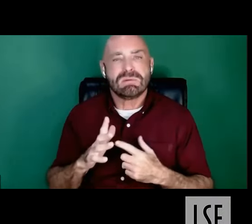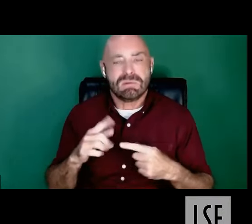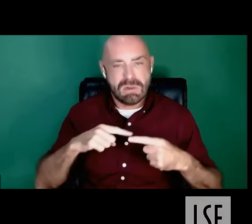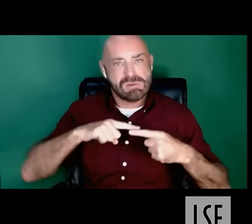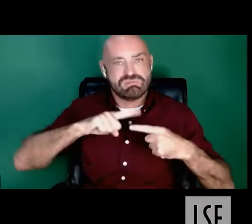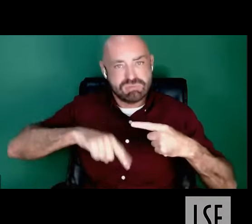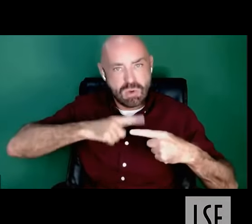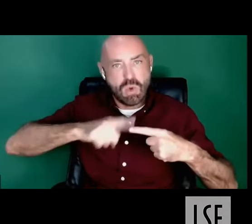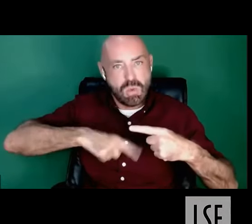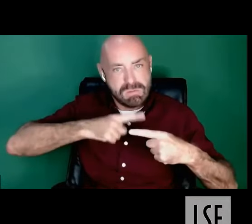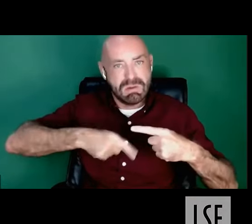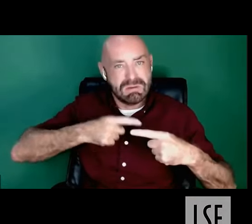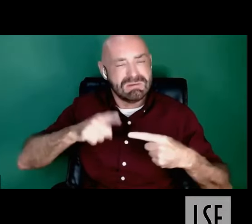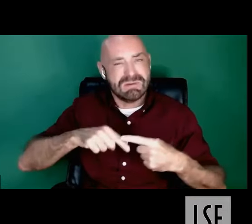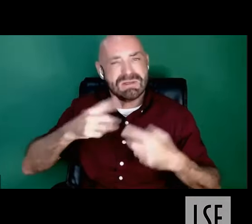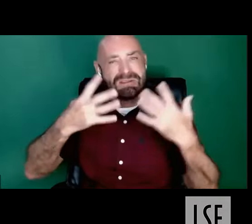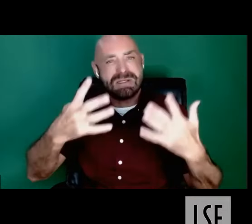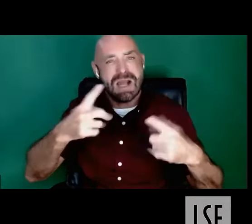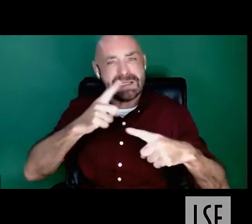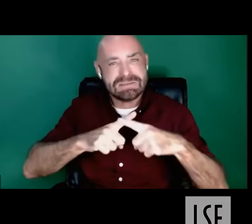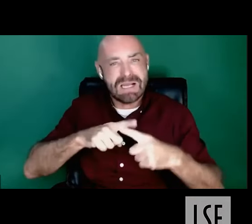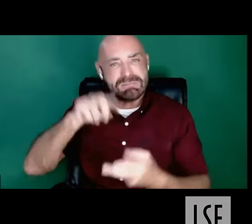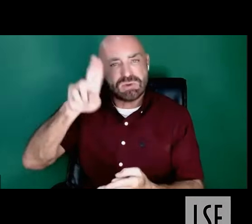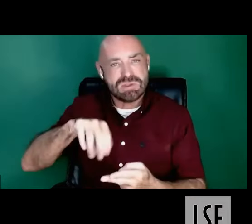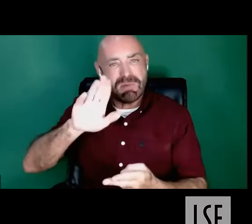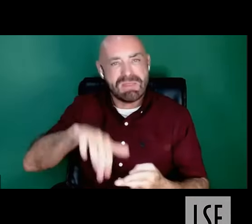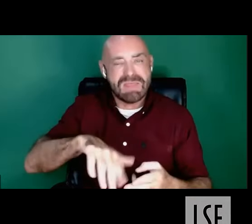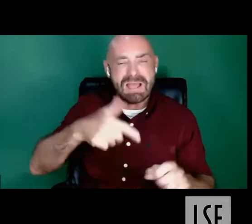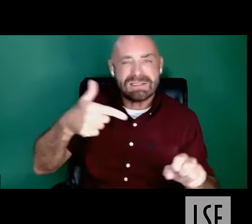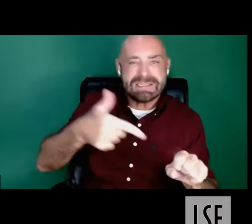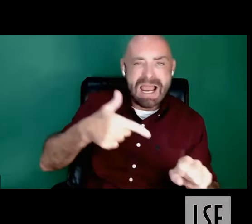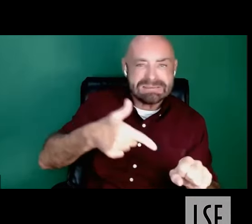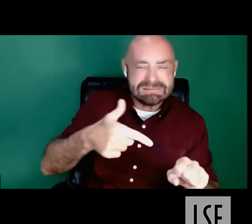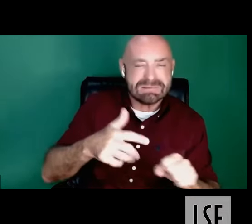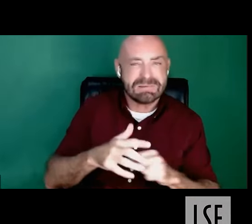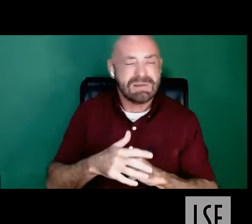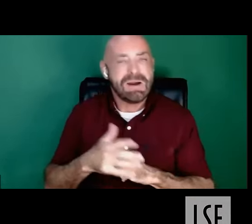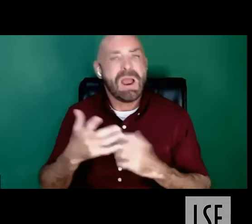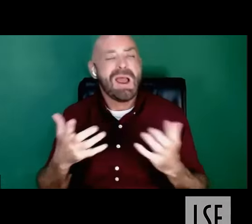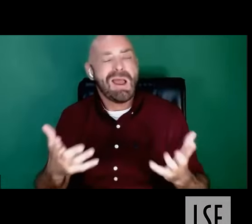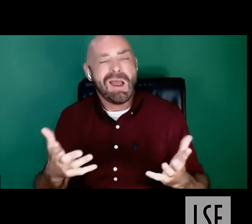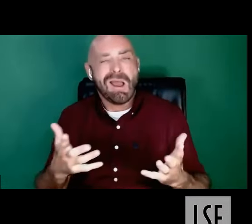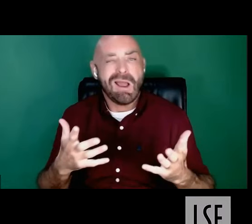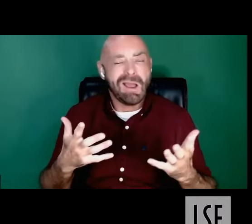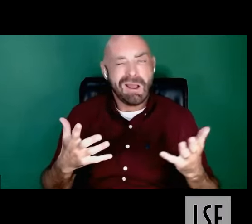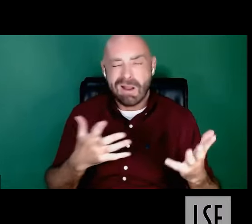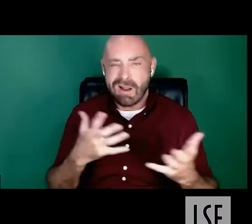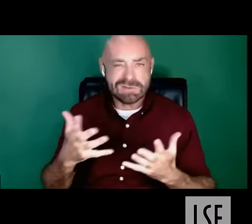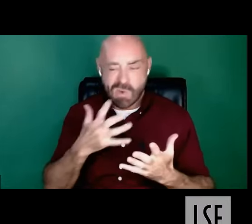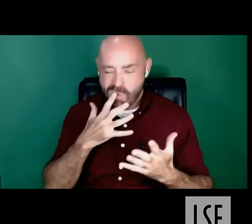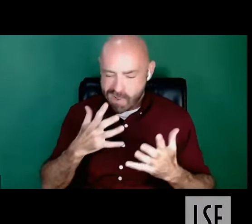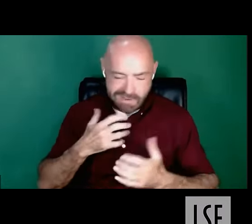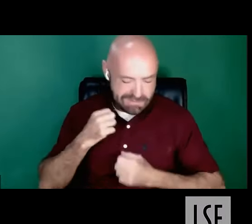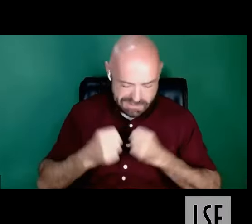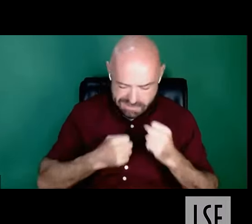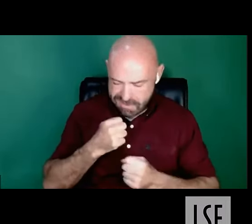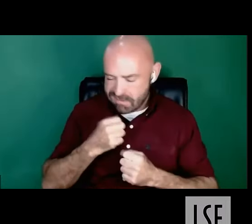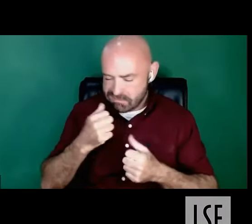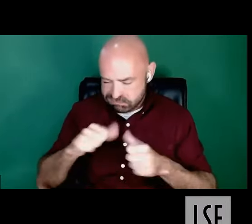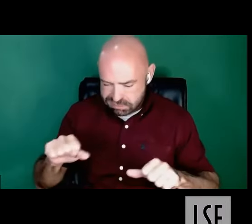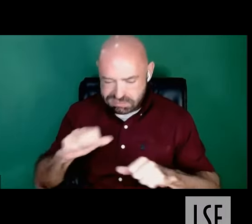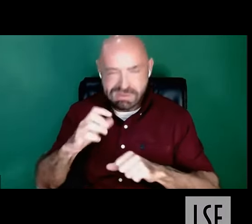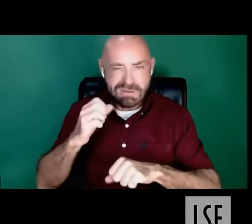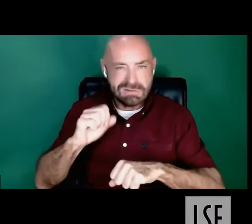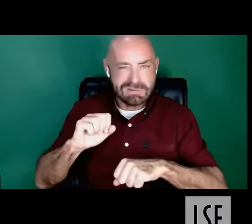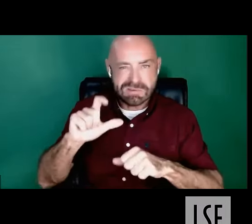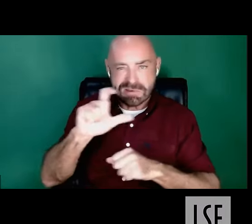are 9 times cheaper than gas. So when we are saying, let's sprint towards zero carbon electricity by 2030,